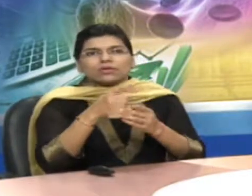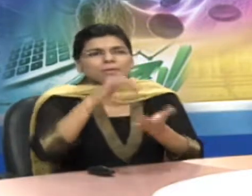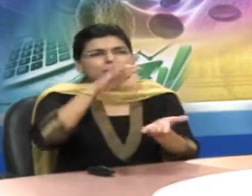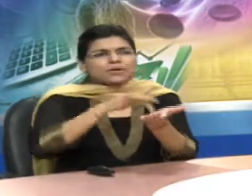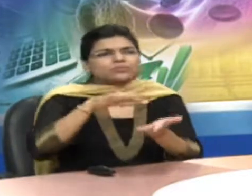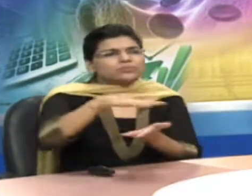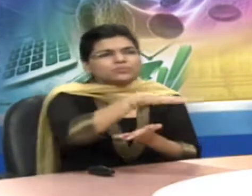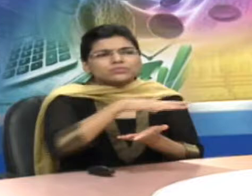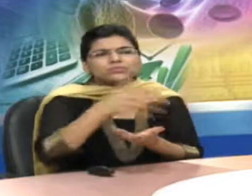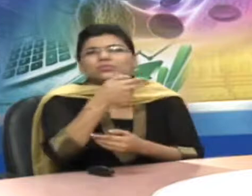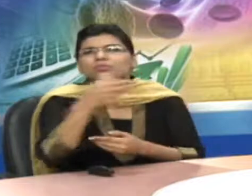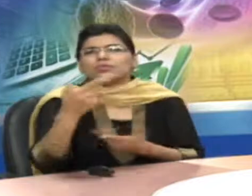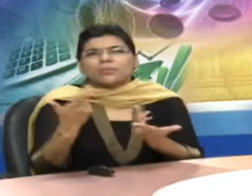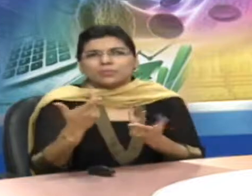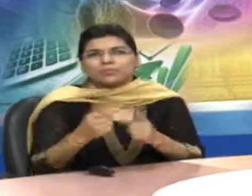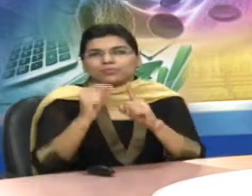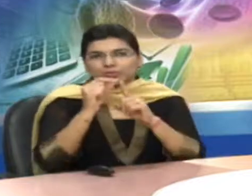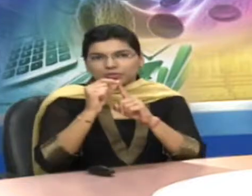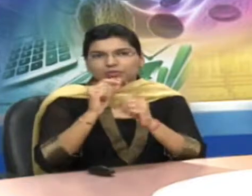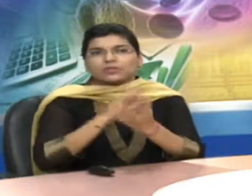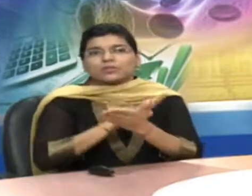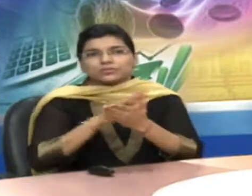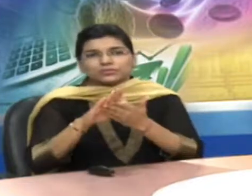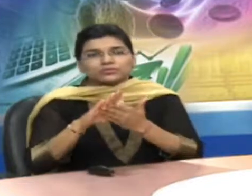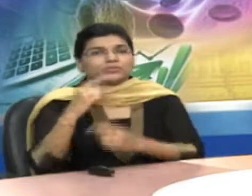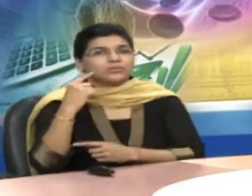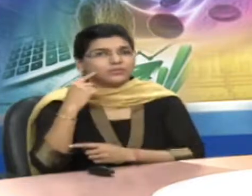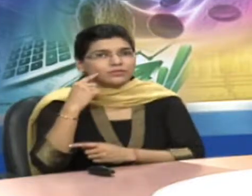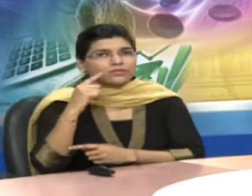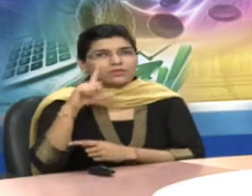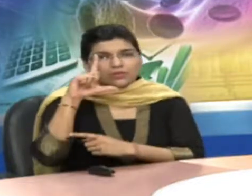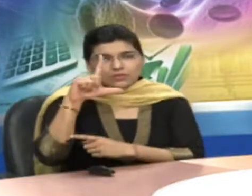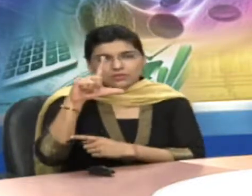in a place named